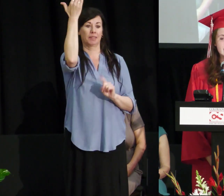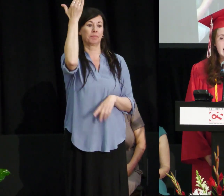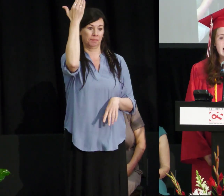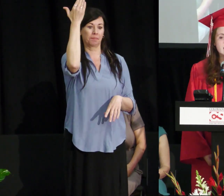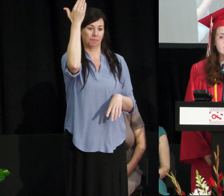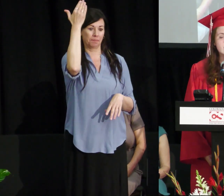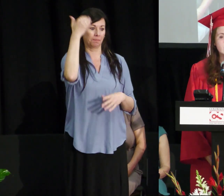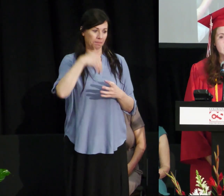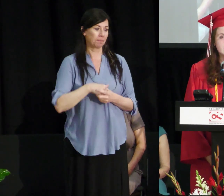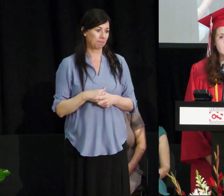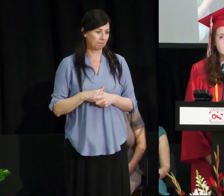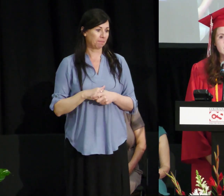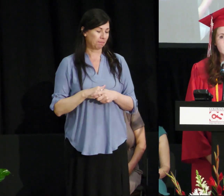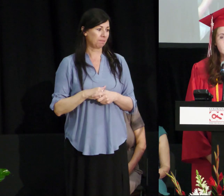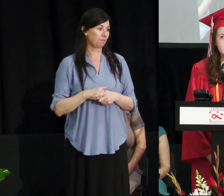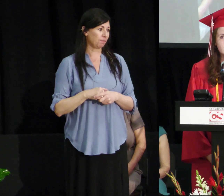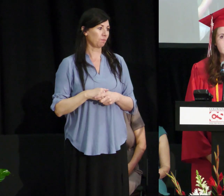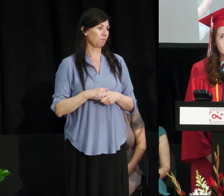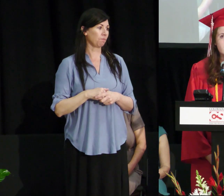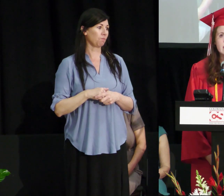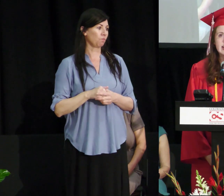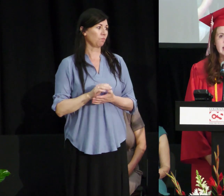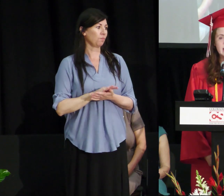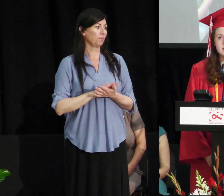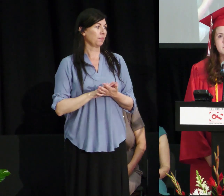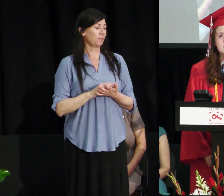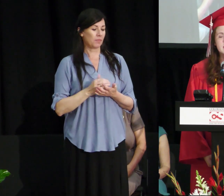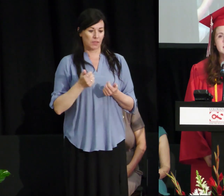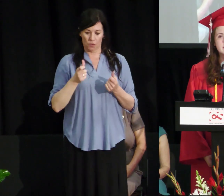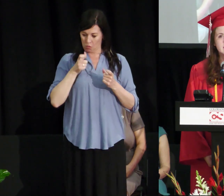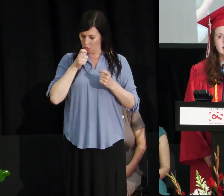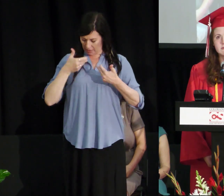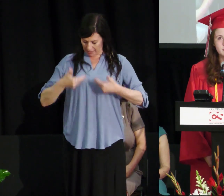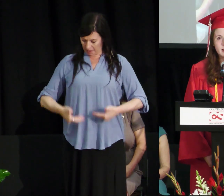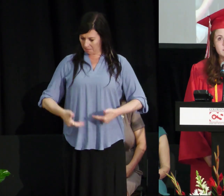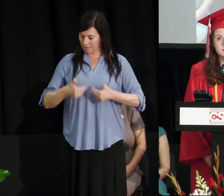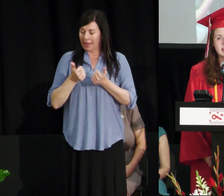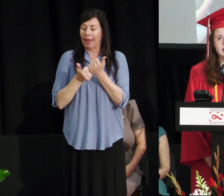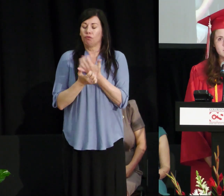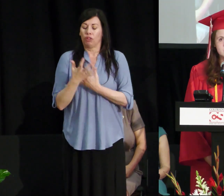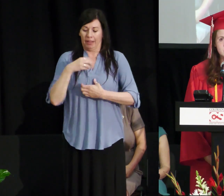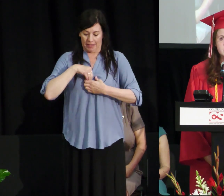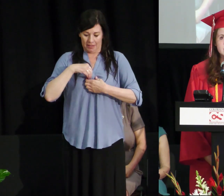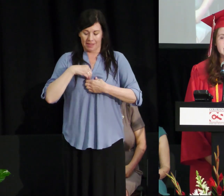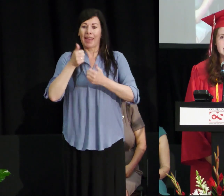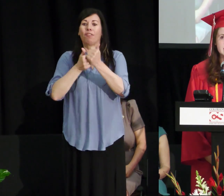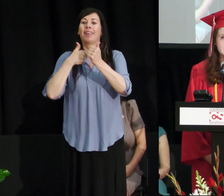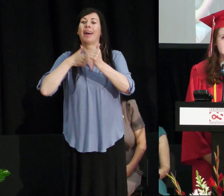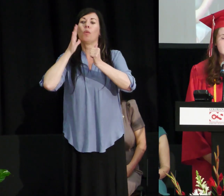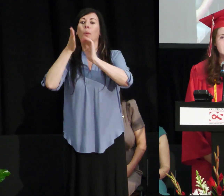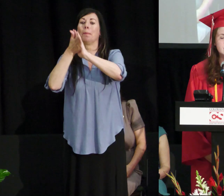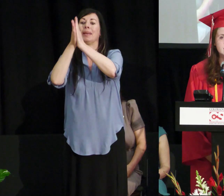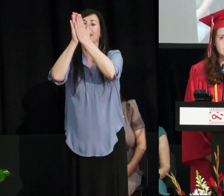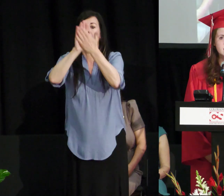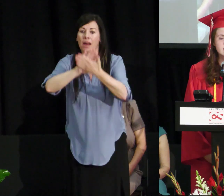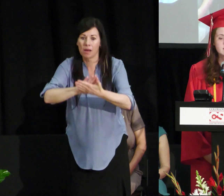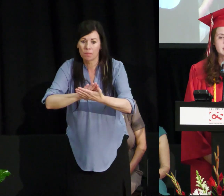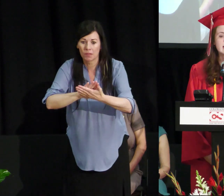know that all that I am and will ever become is